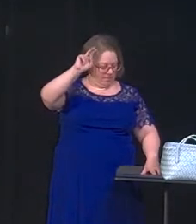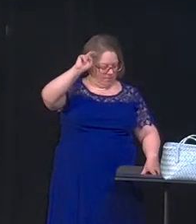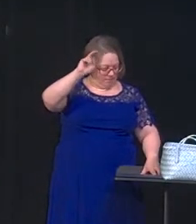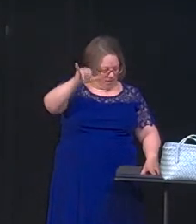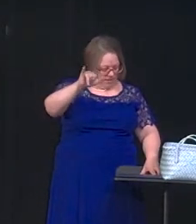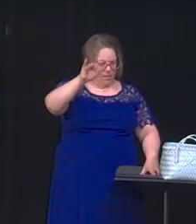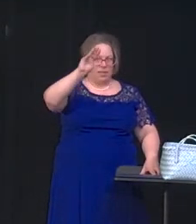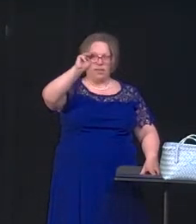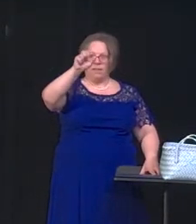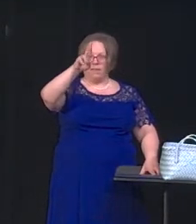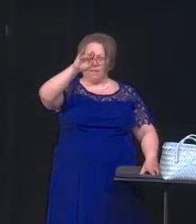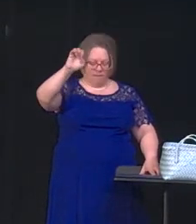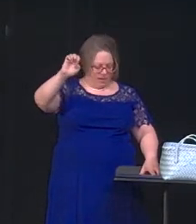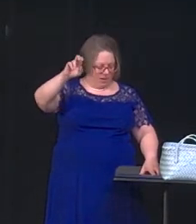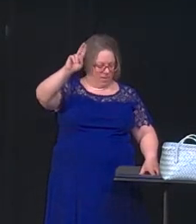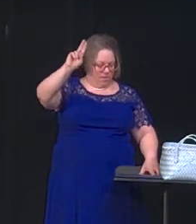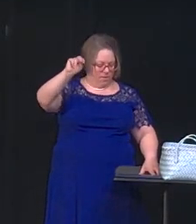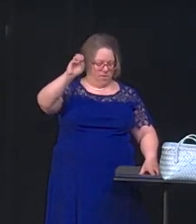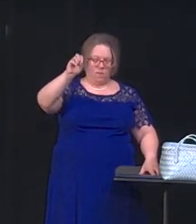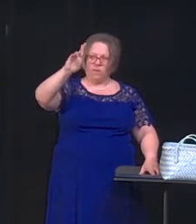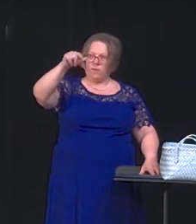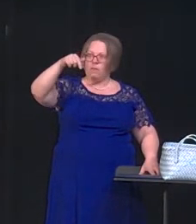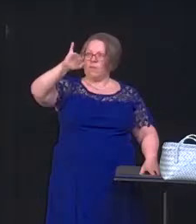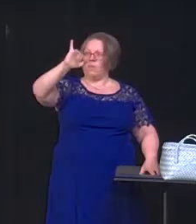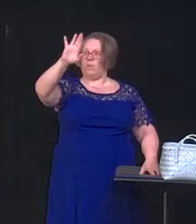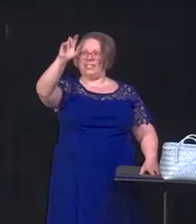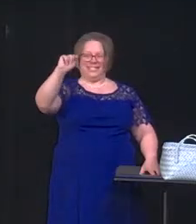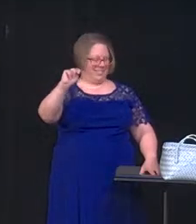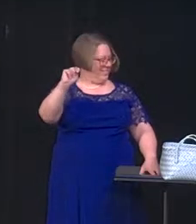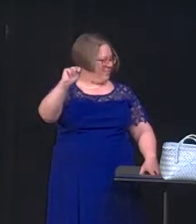Brittany Marie Norquist.